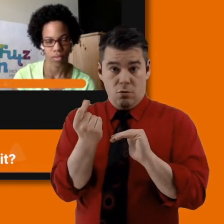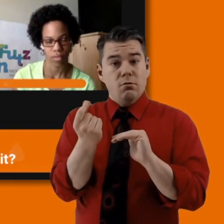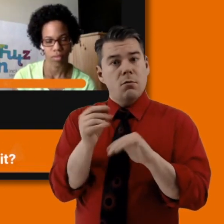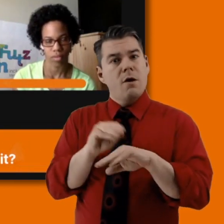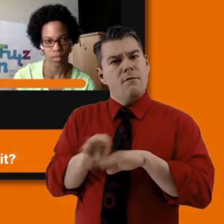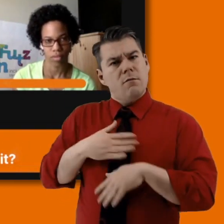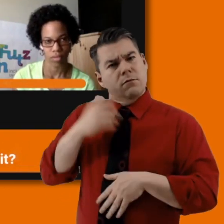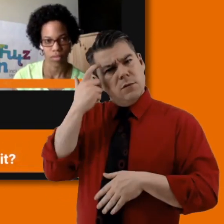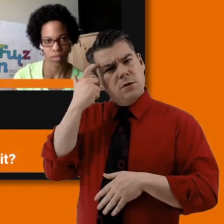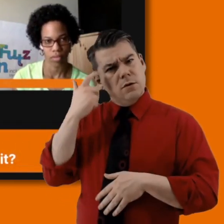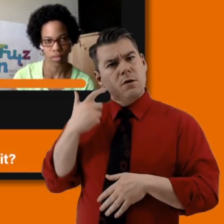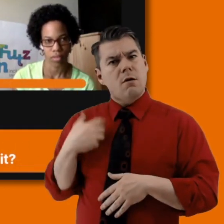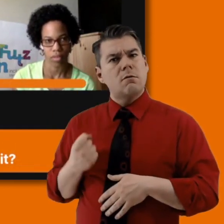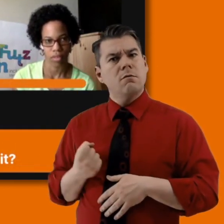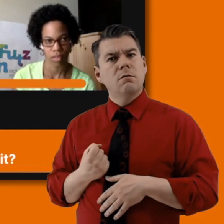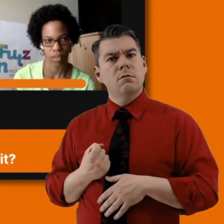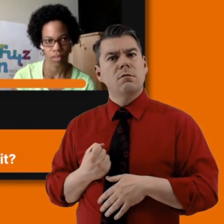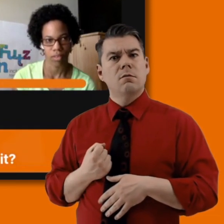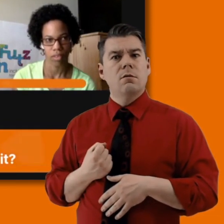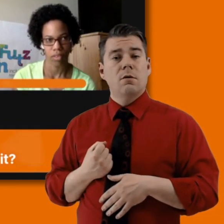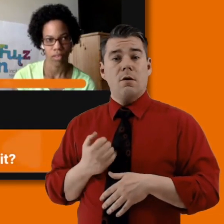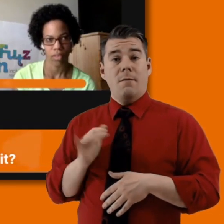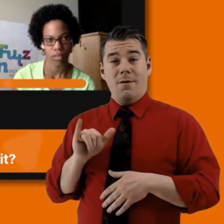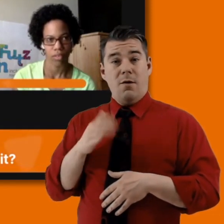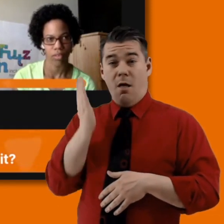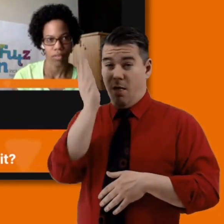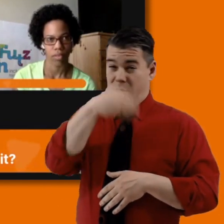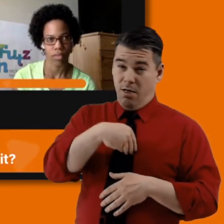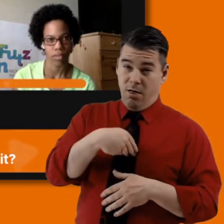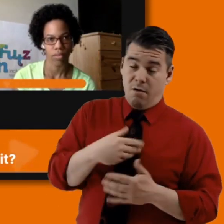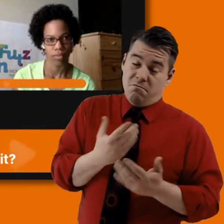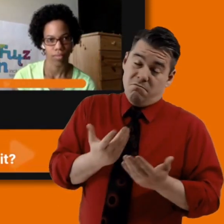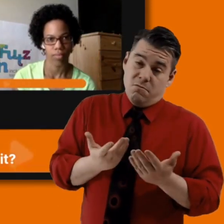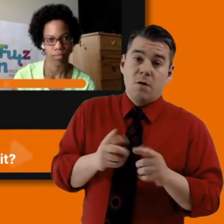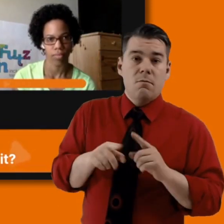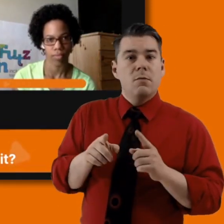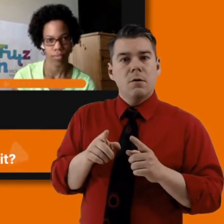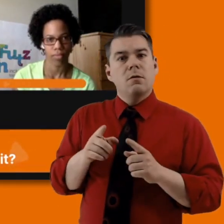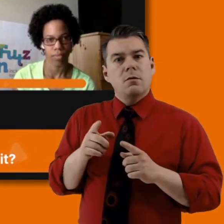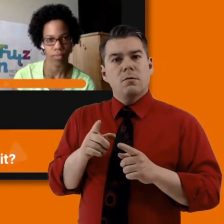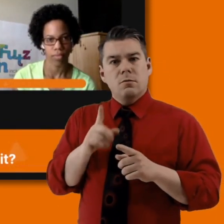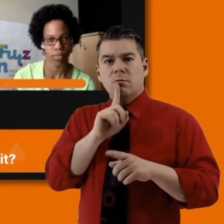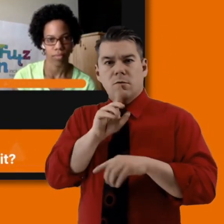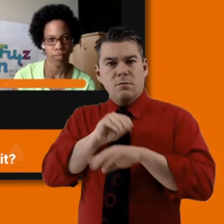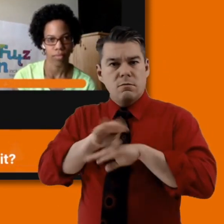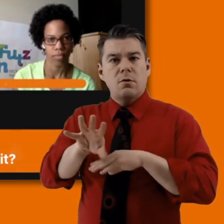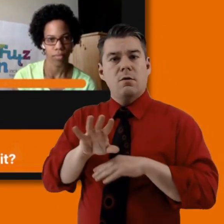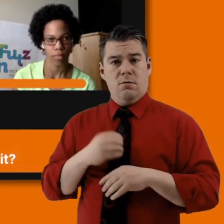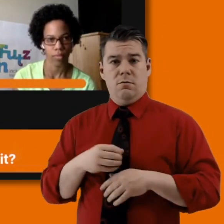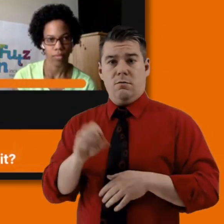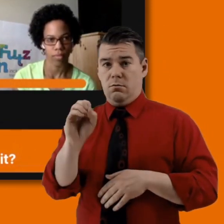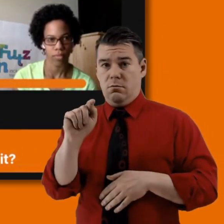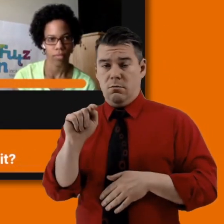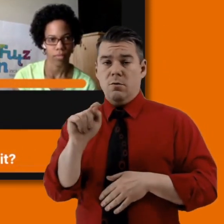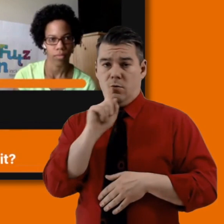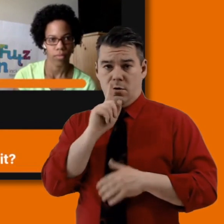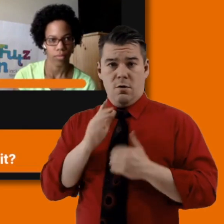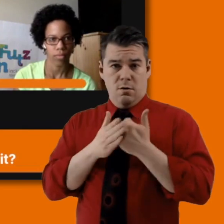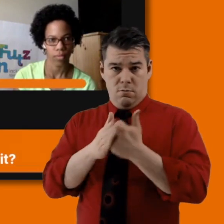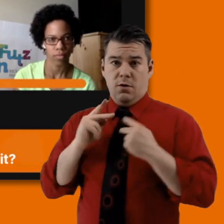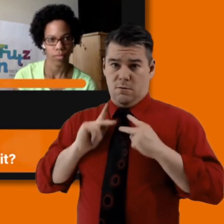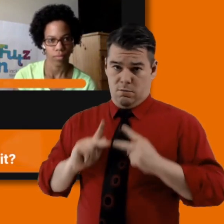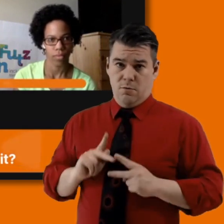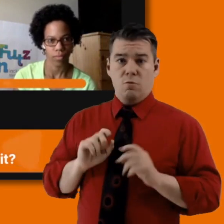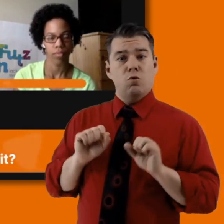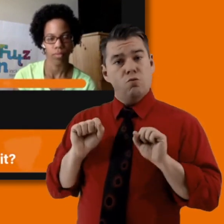your mental health, whether you're realizing it at the time or not. So having that occupational therapy benefits you not just physically to be able to